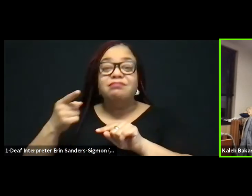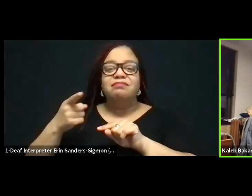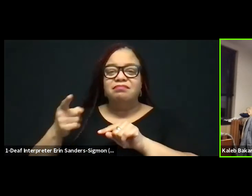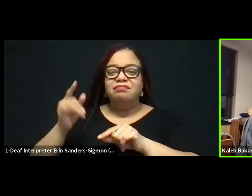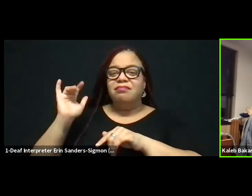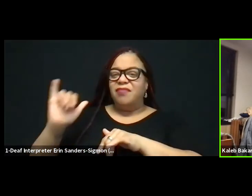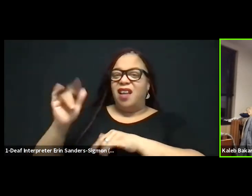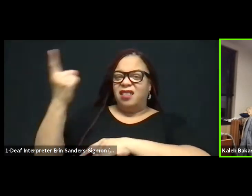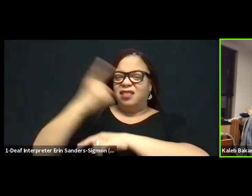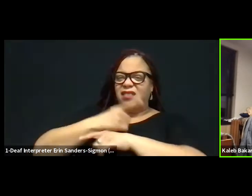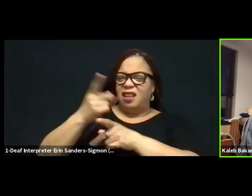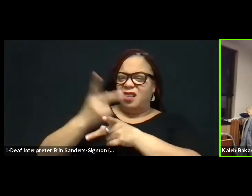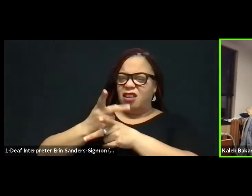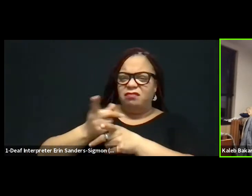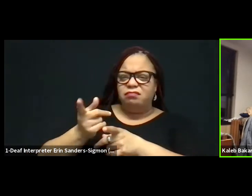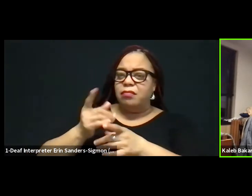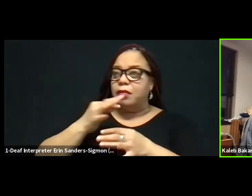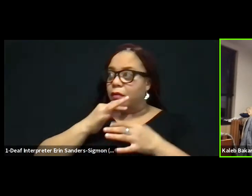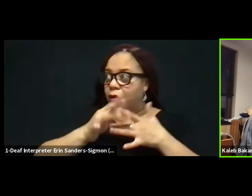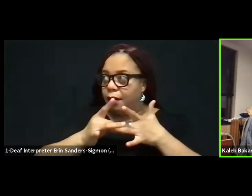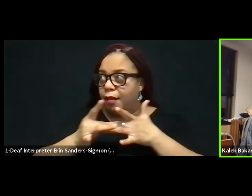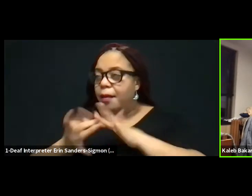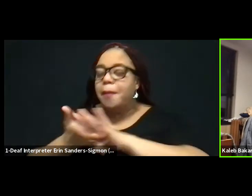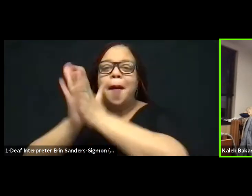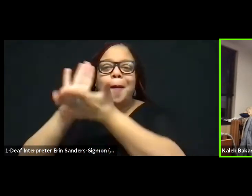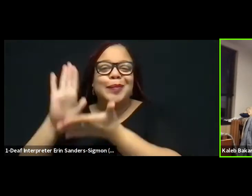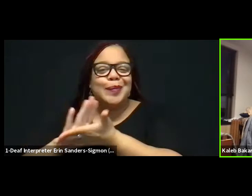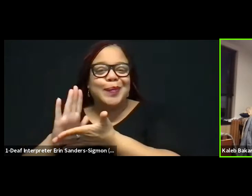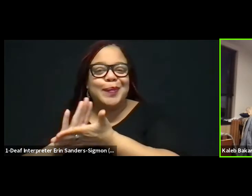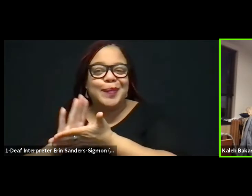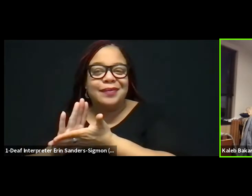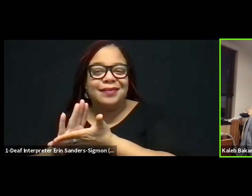took young Black kids from the west and south sides of Chicago, taught them